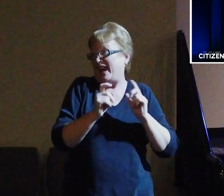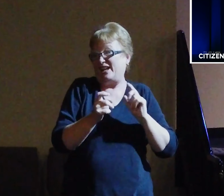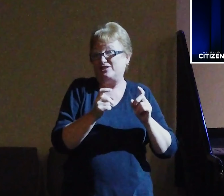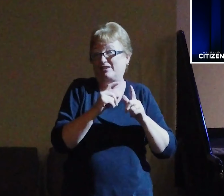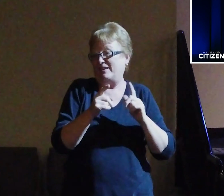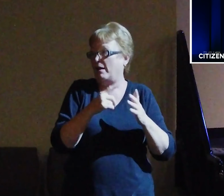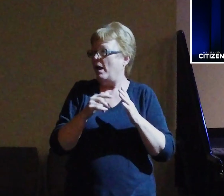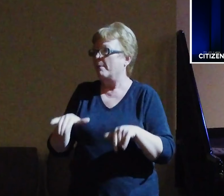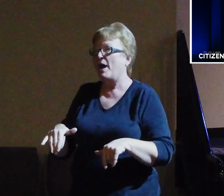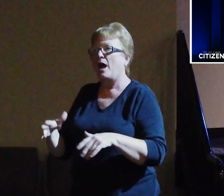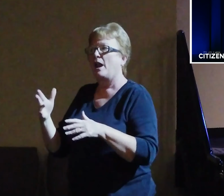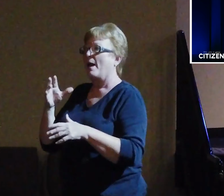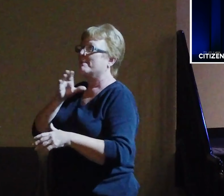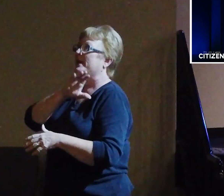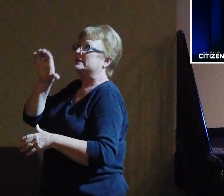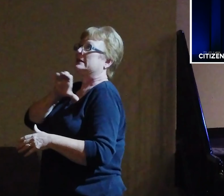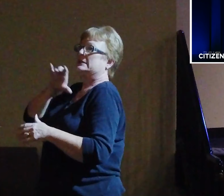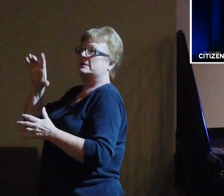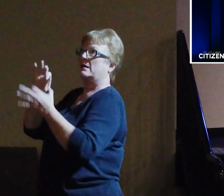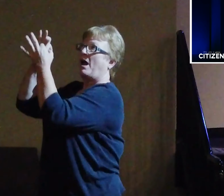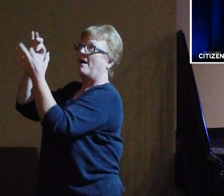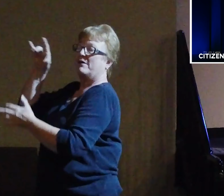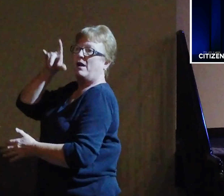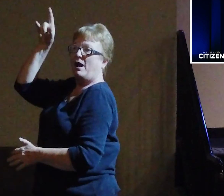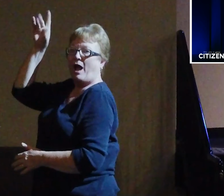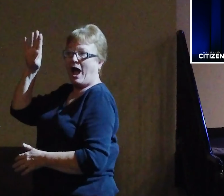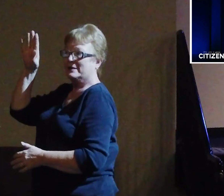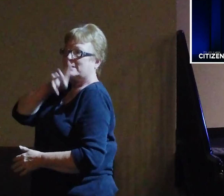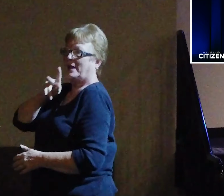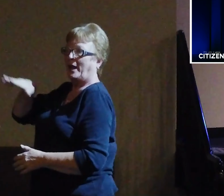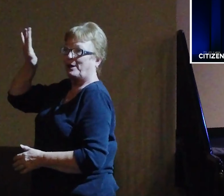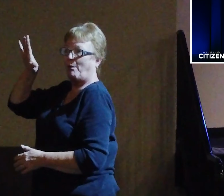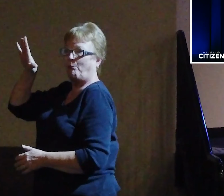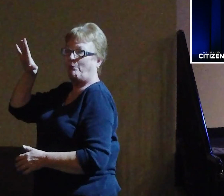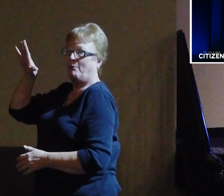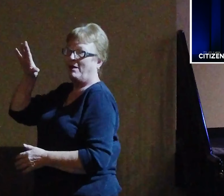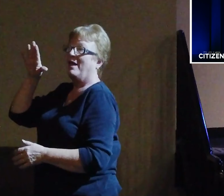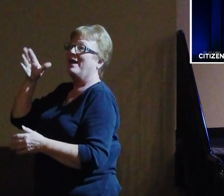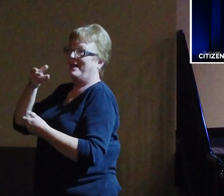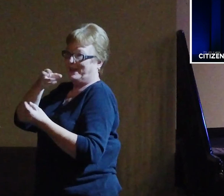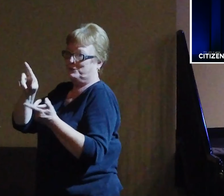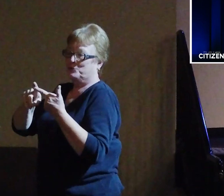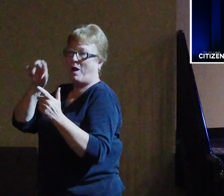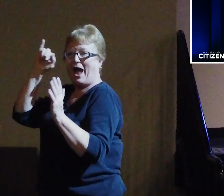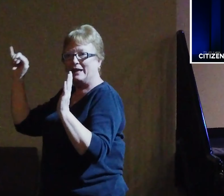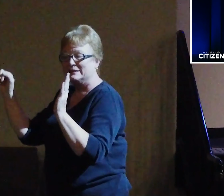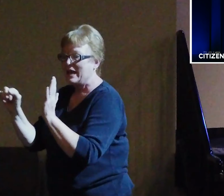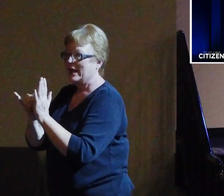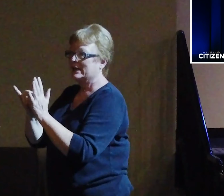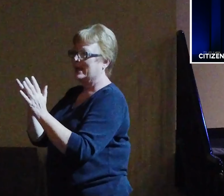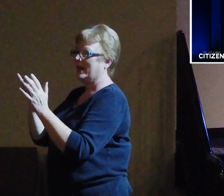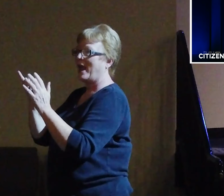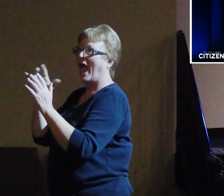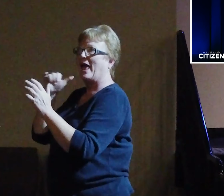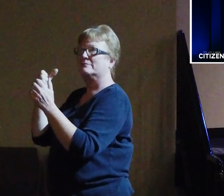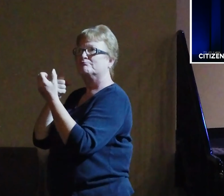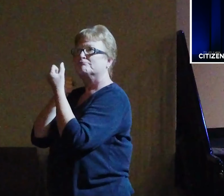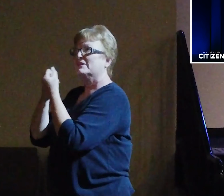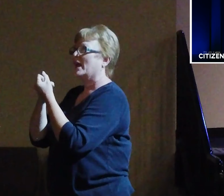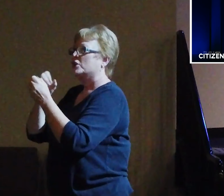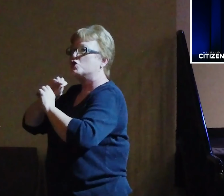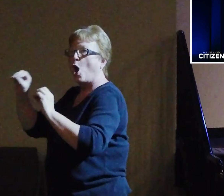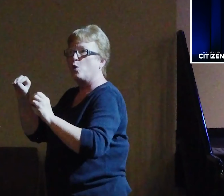Being a citizen of Christ's kingdom, though, not only gives us an identity based on an immovable foundation, the gospel